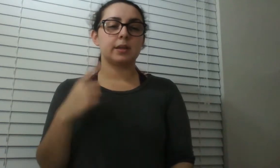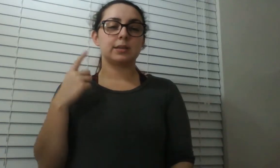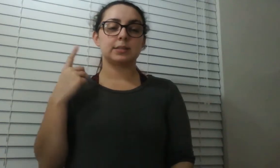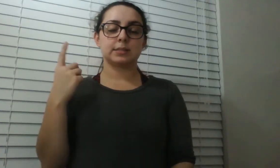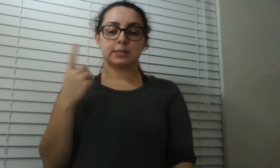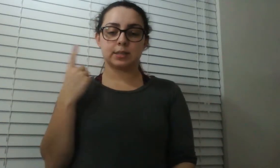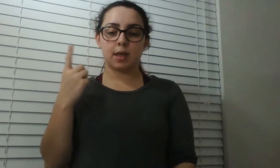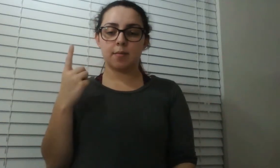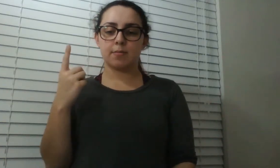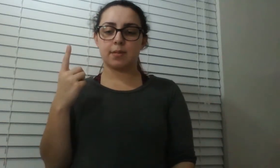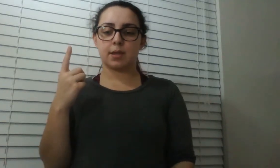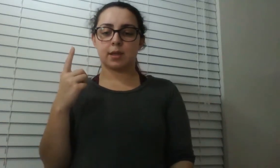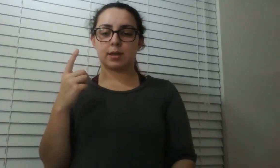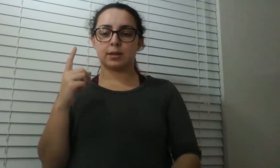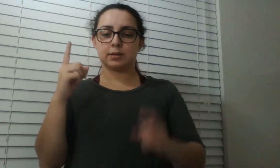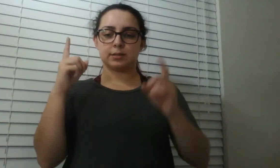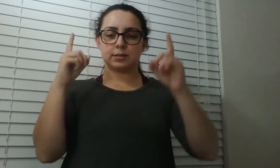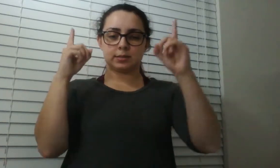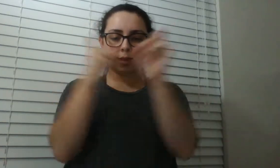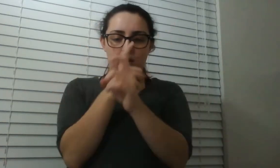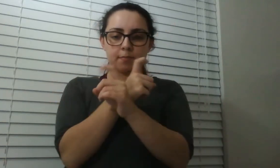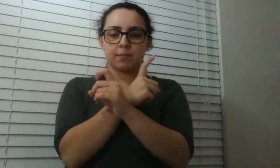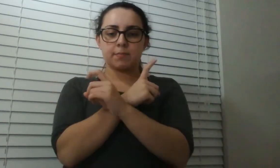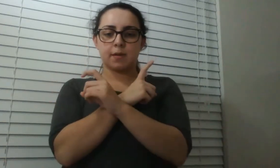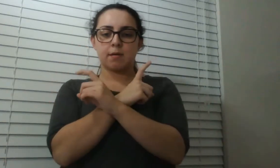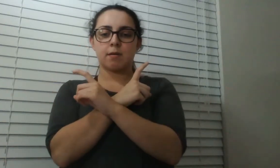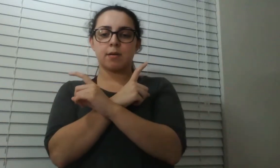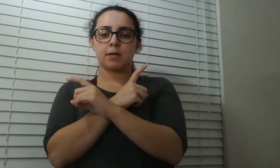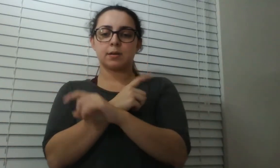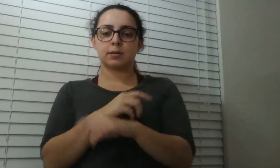more complex, rich. Where is it?